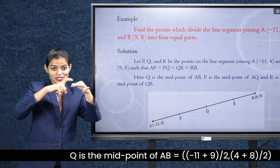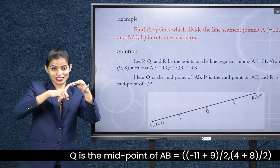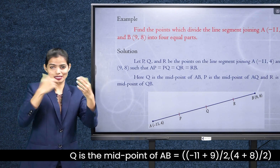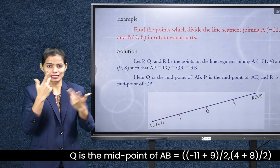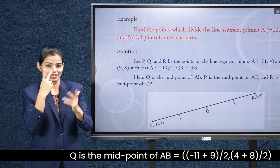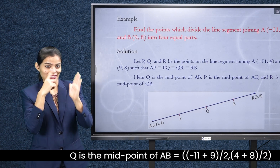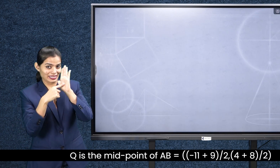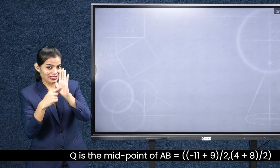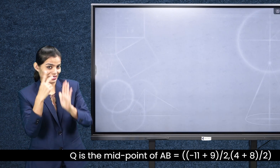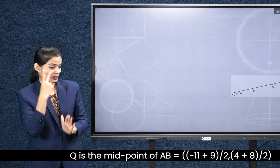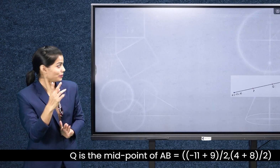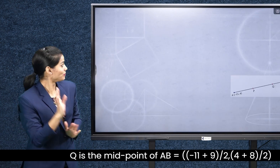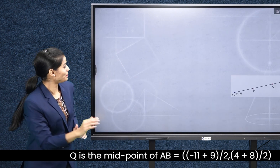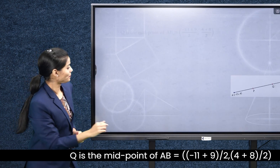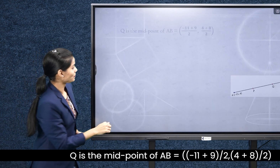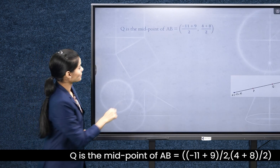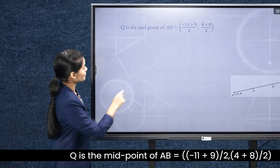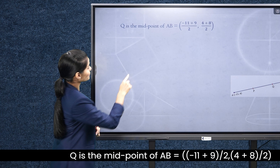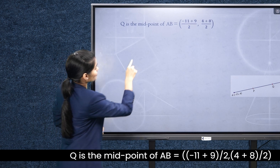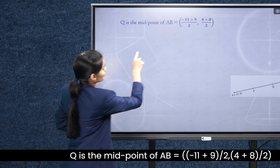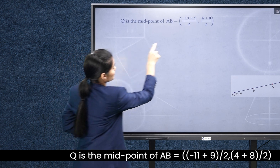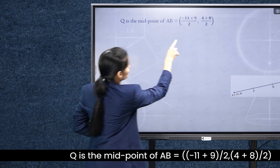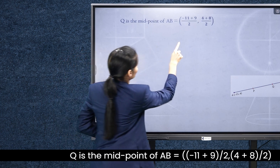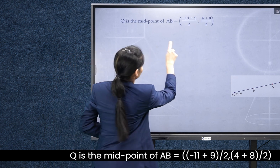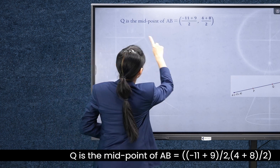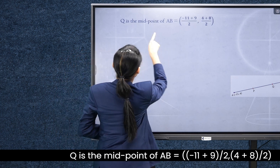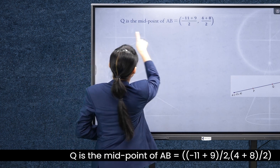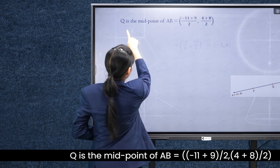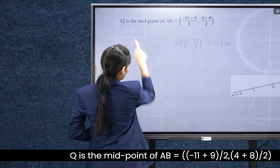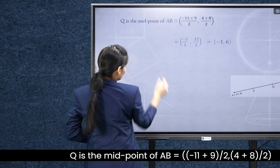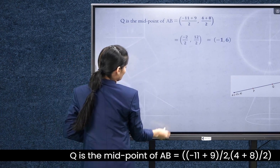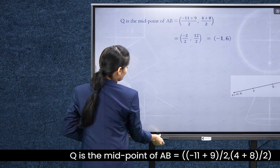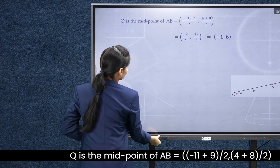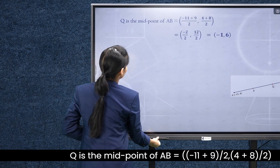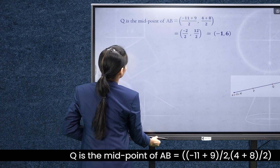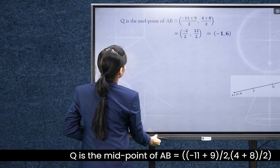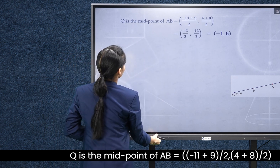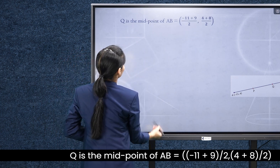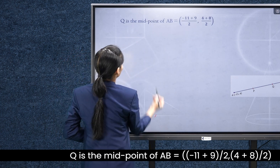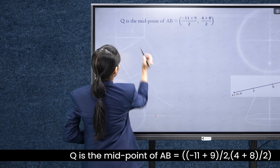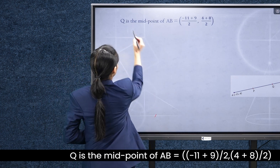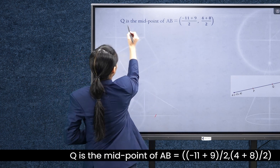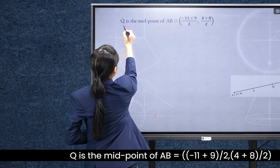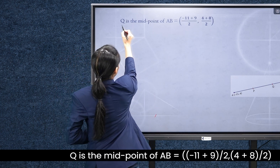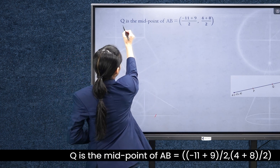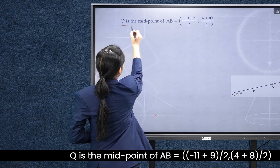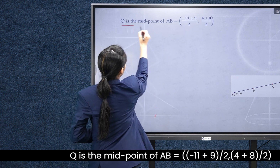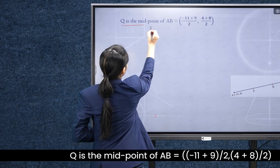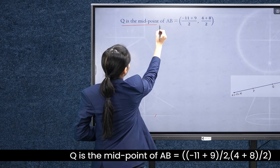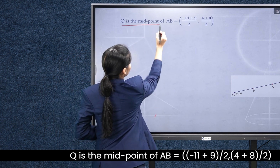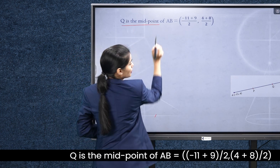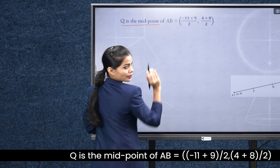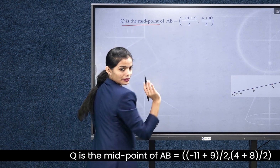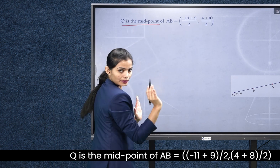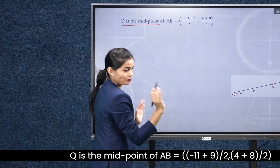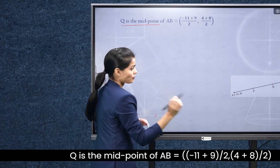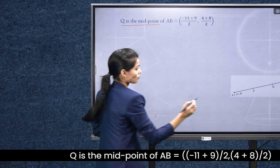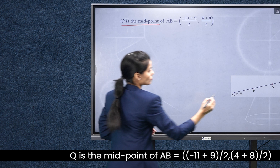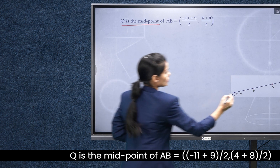Q is the midpoint of AB is equal to minus 11 plus 9 by 2, 4 plus 8 by